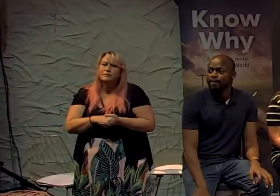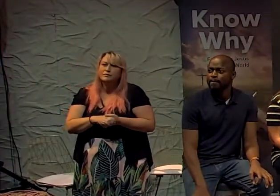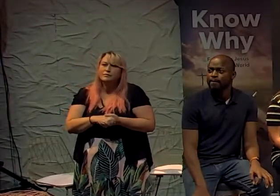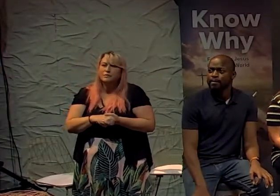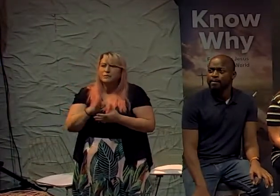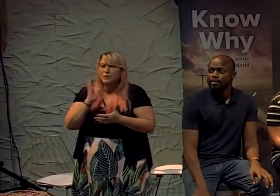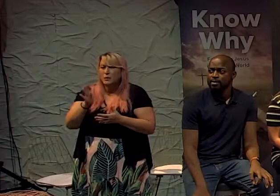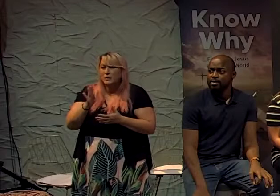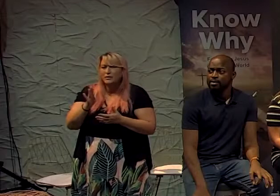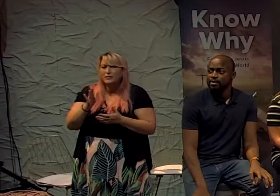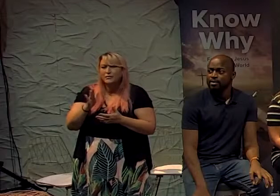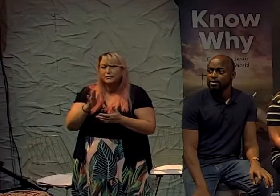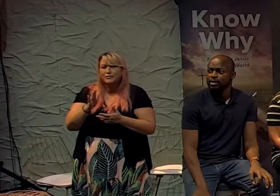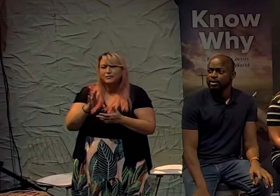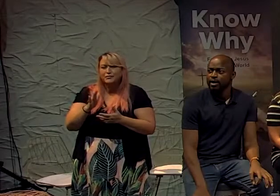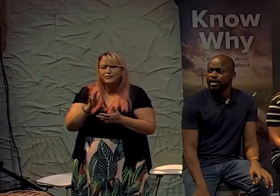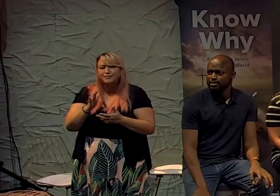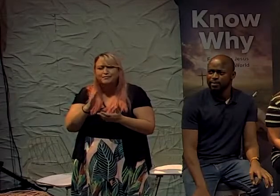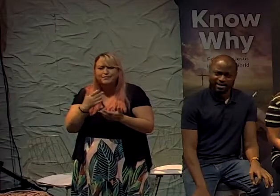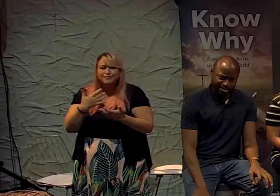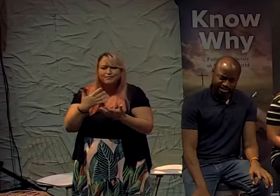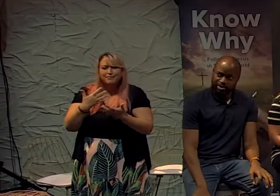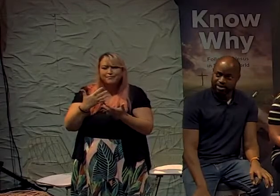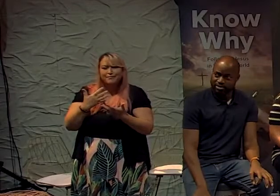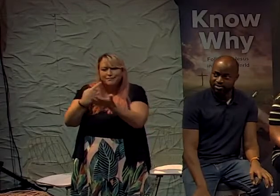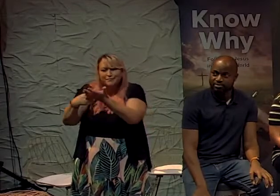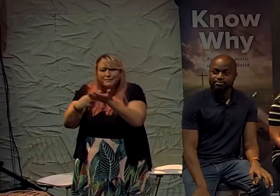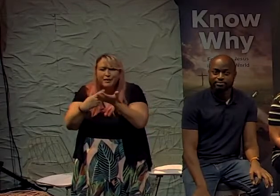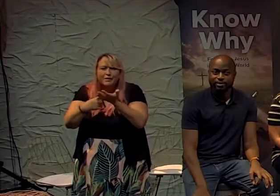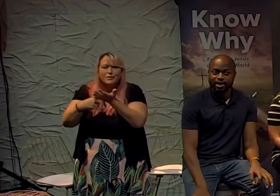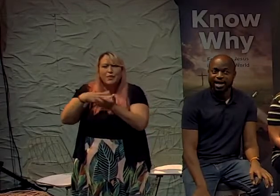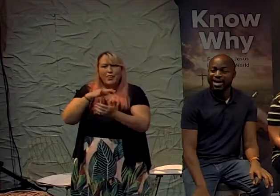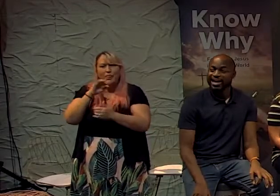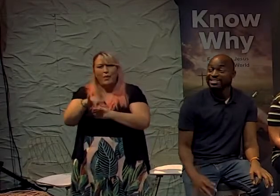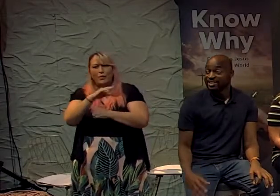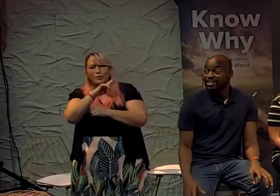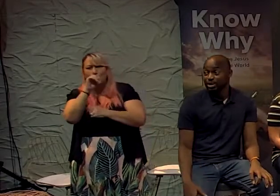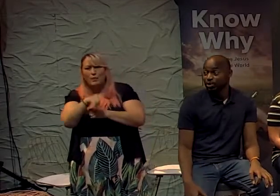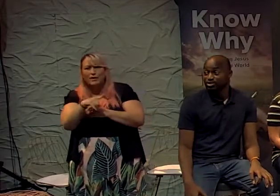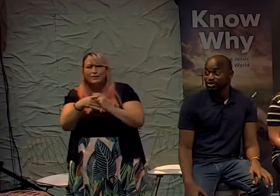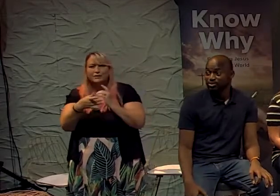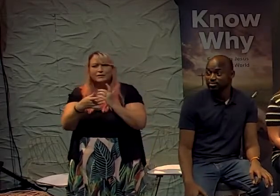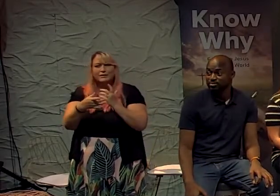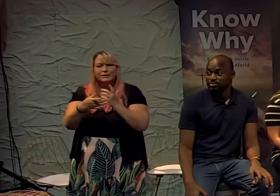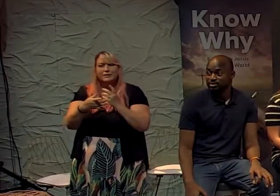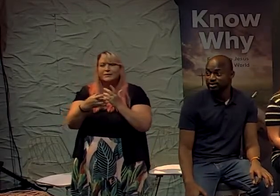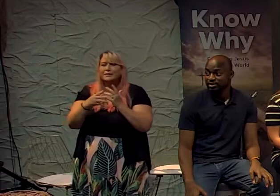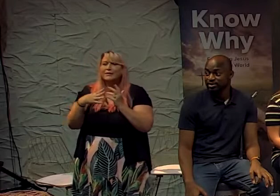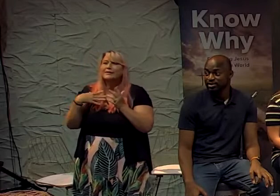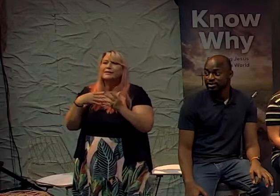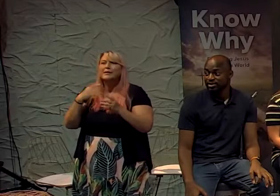just spend some time answering those questions as a community. Just imagine if you're around a fire,